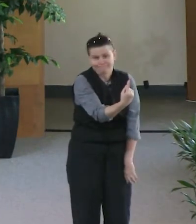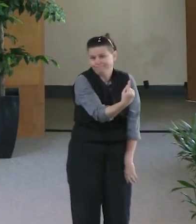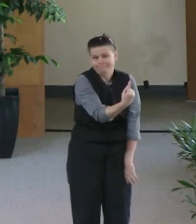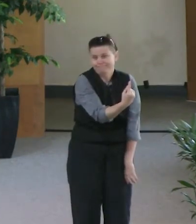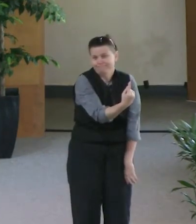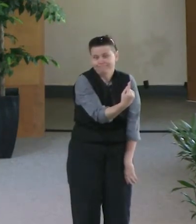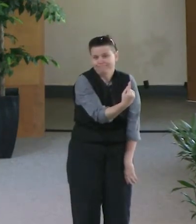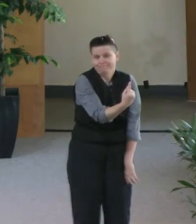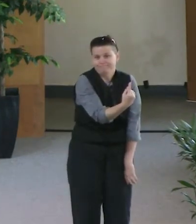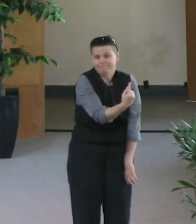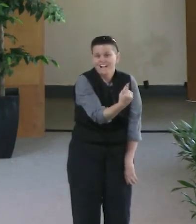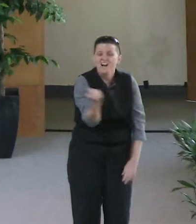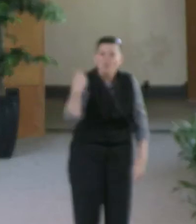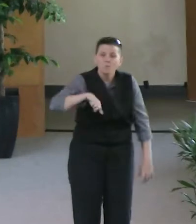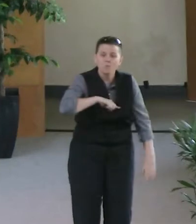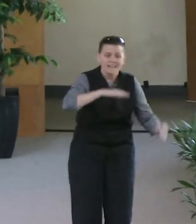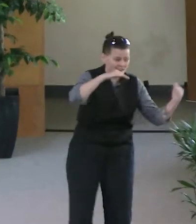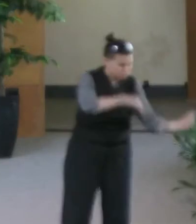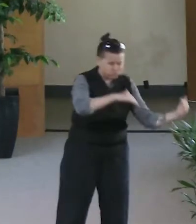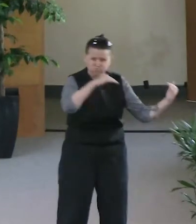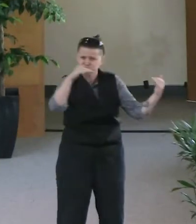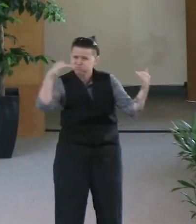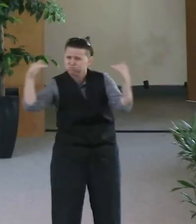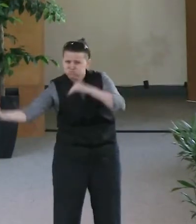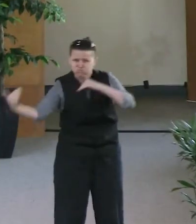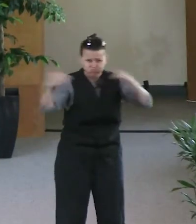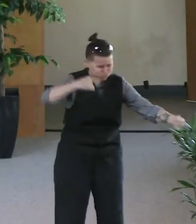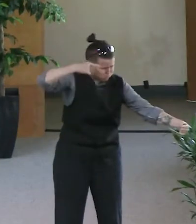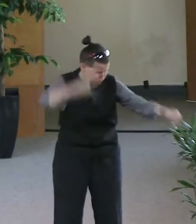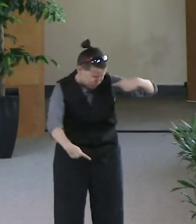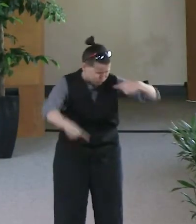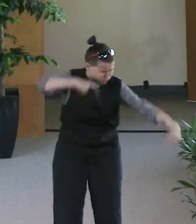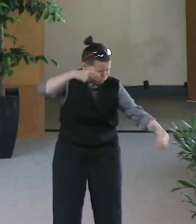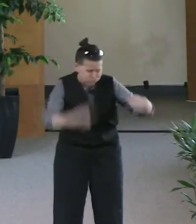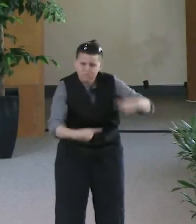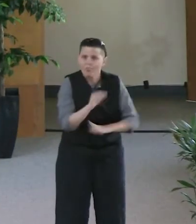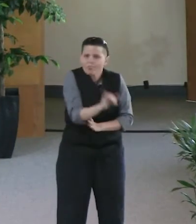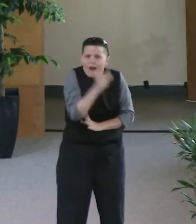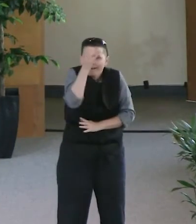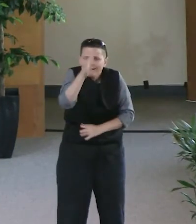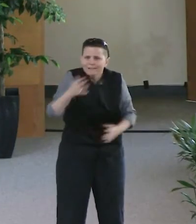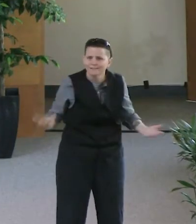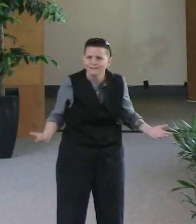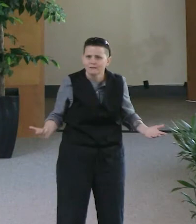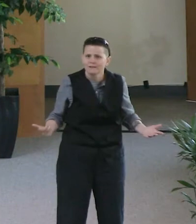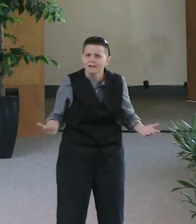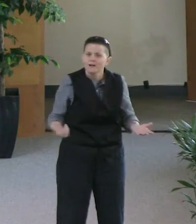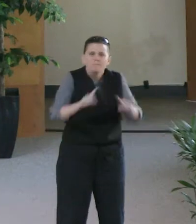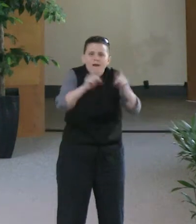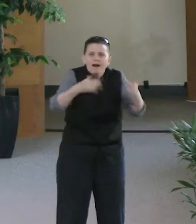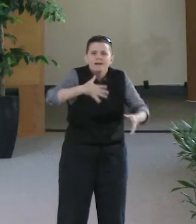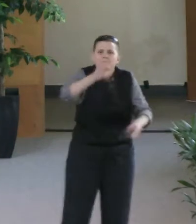at war over this crazy concept. Once again, a construct.